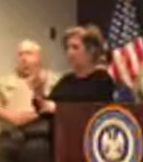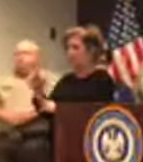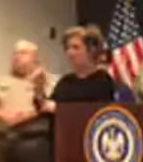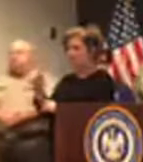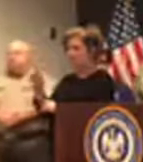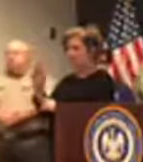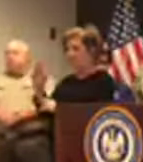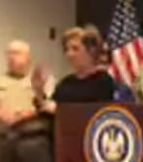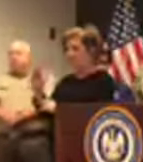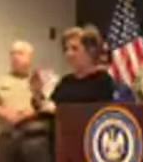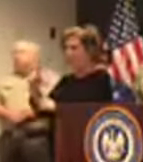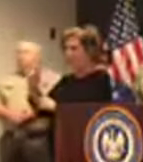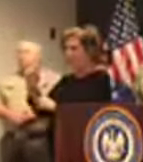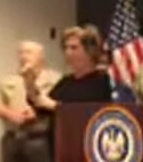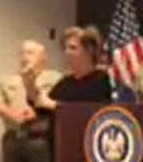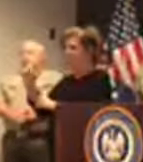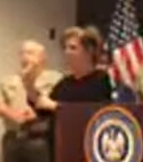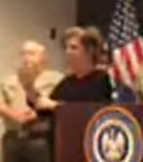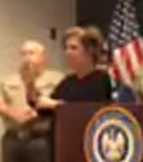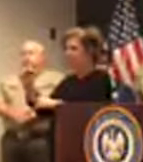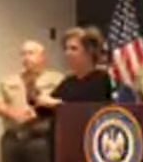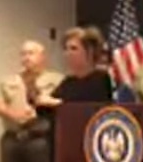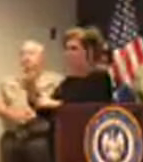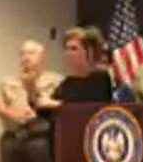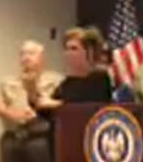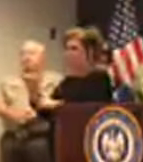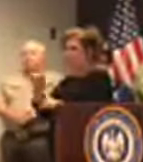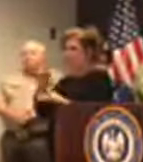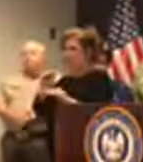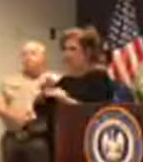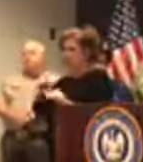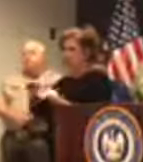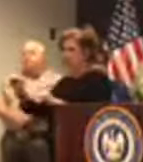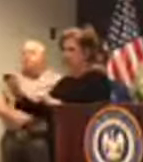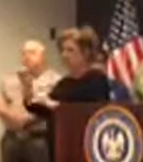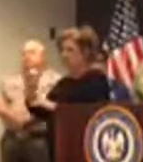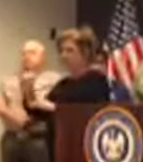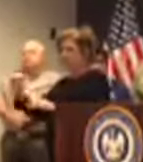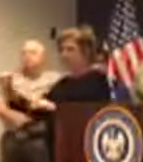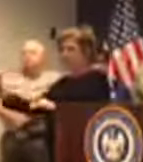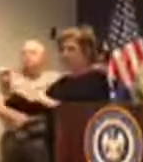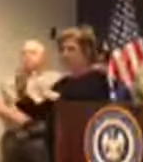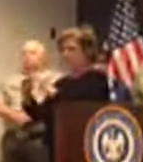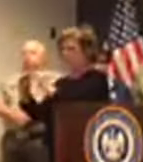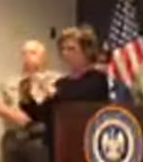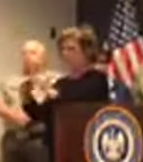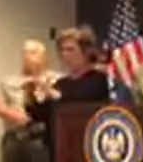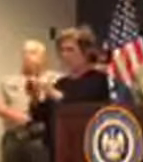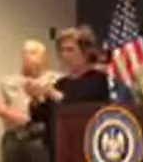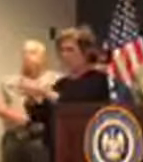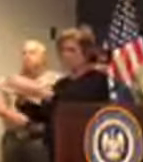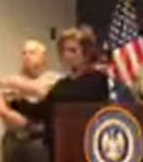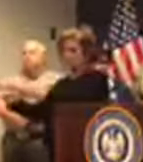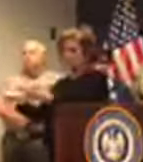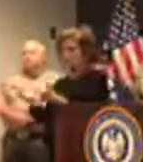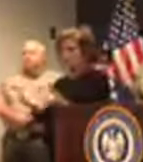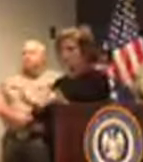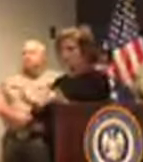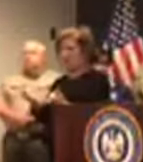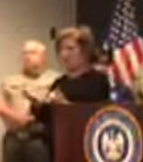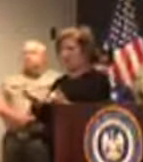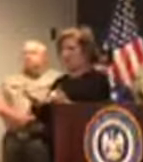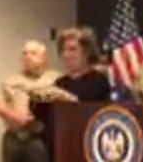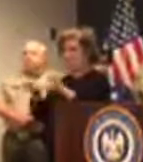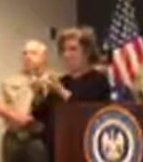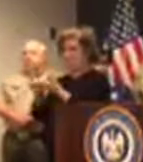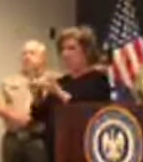continues to trend in a slightly more easterly track. It's important to note that